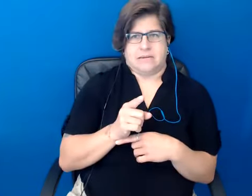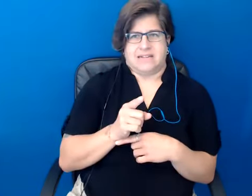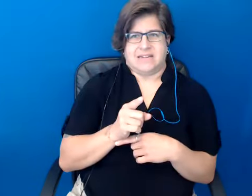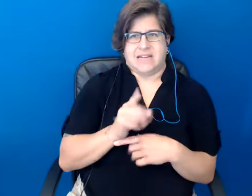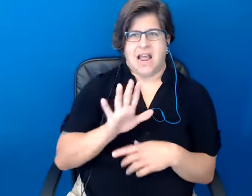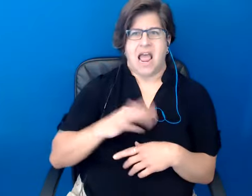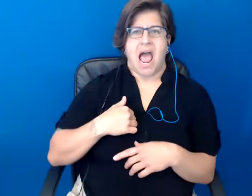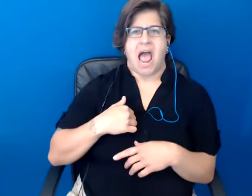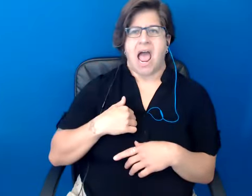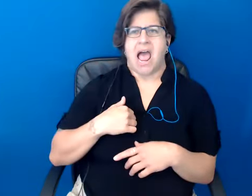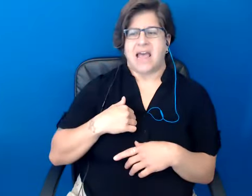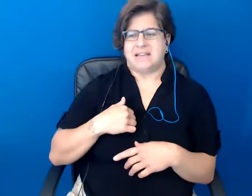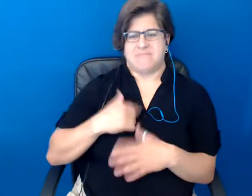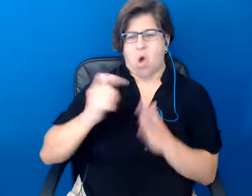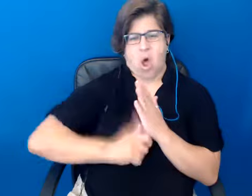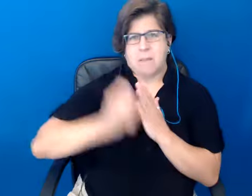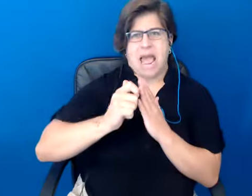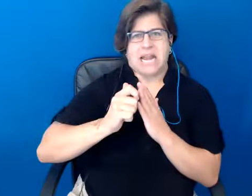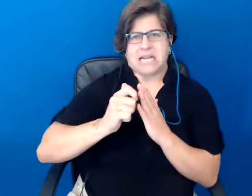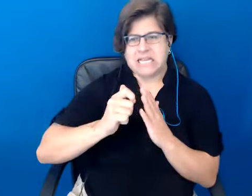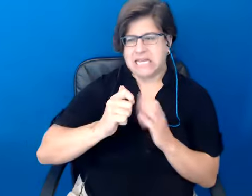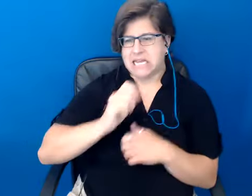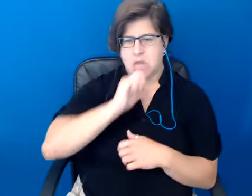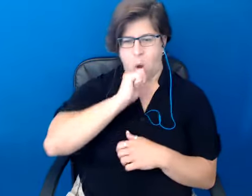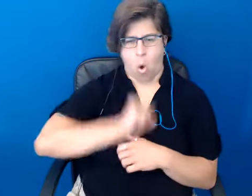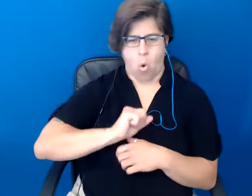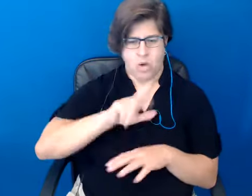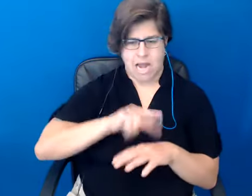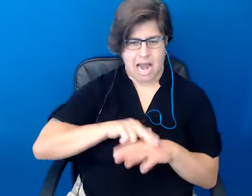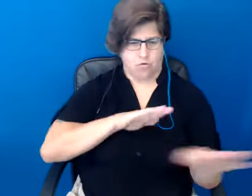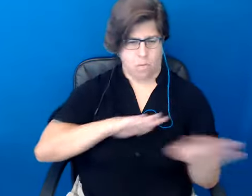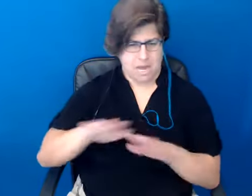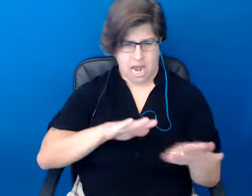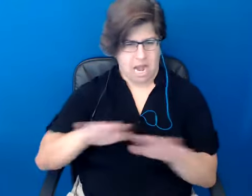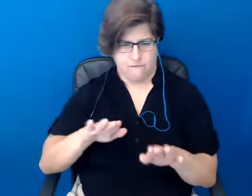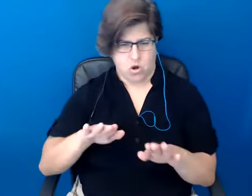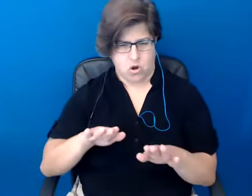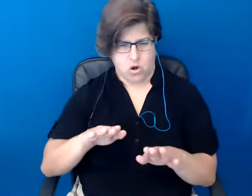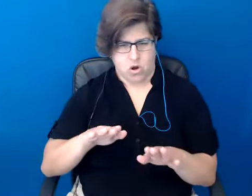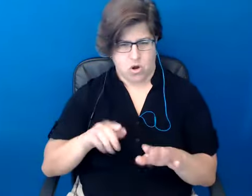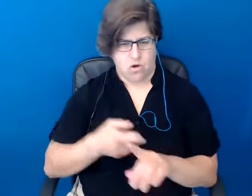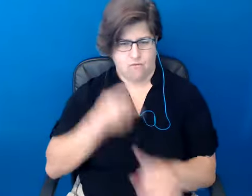is my oh no moment, is I just defaulted to